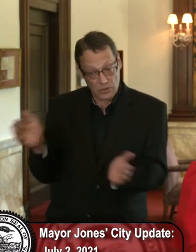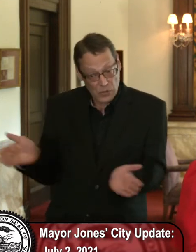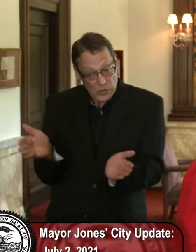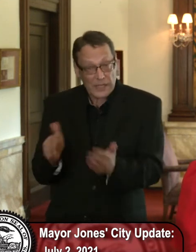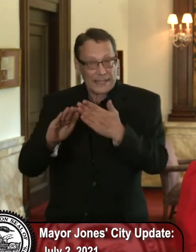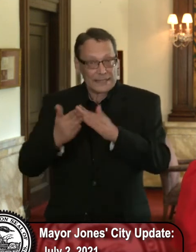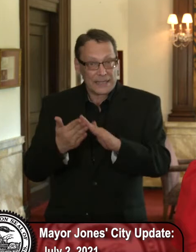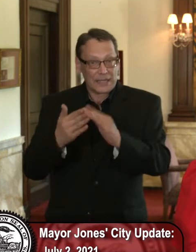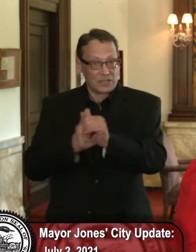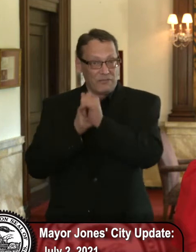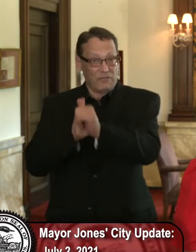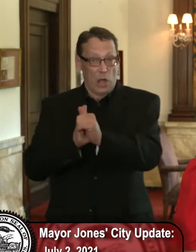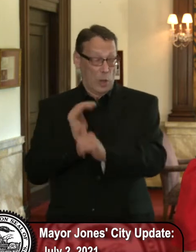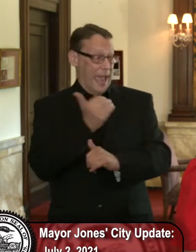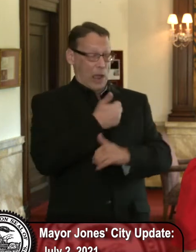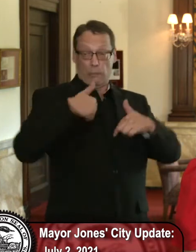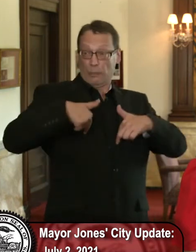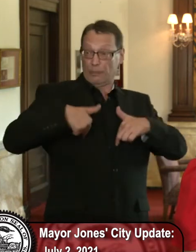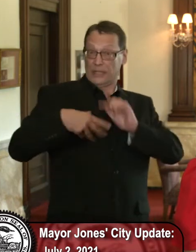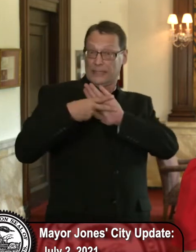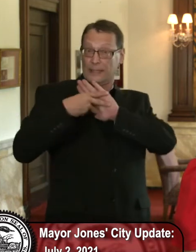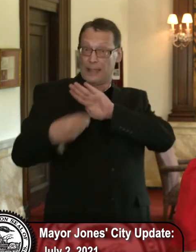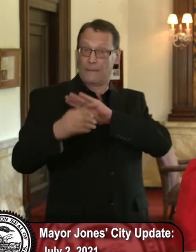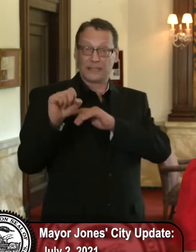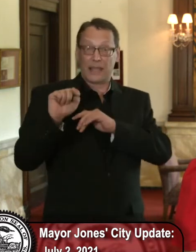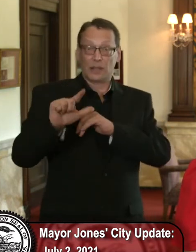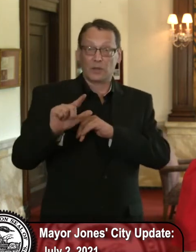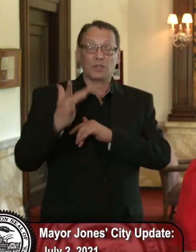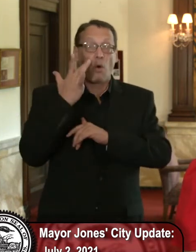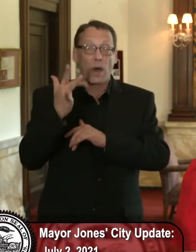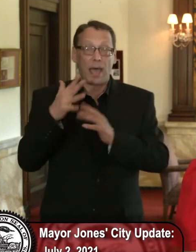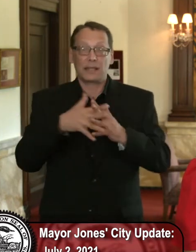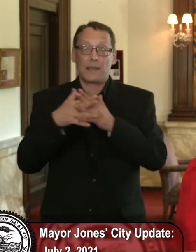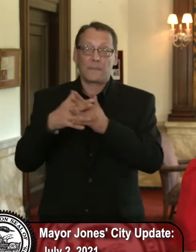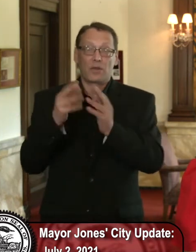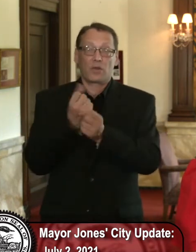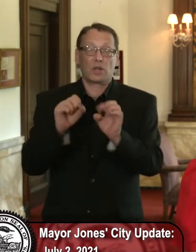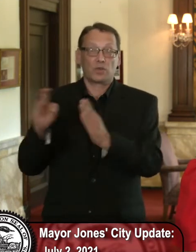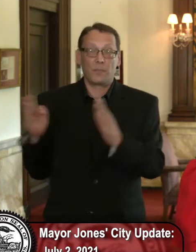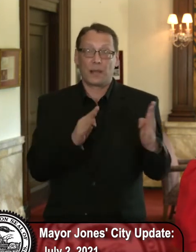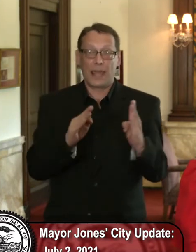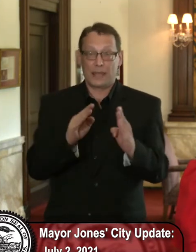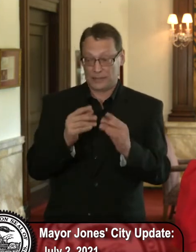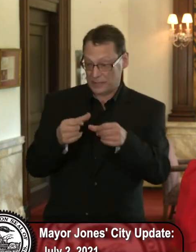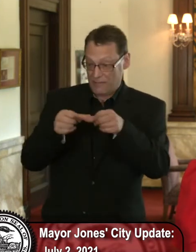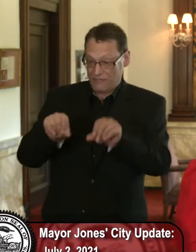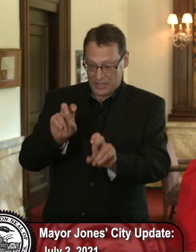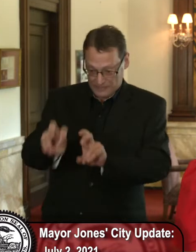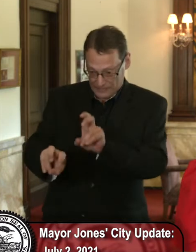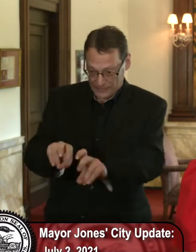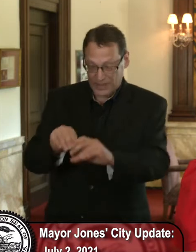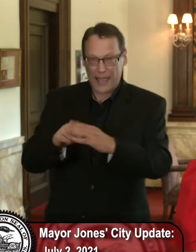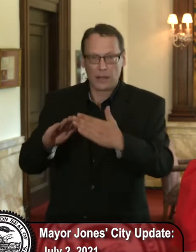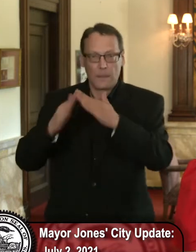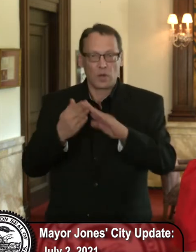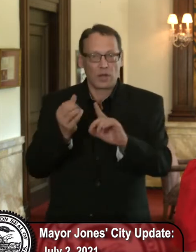to follow our lead by using the American Rescue Plan funds to invest in community violence